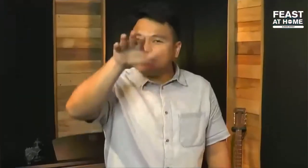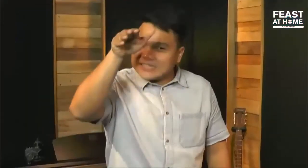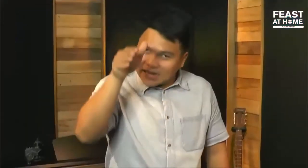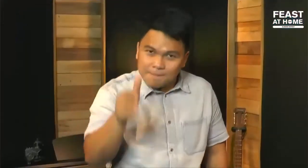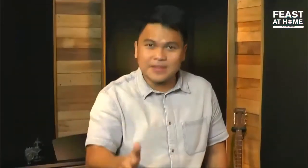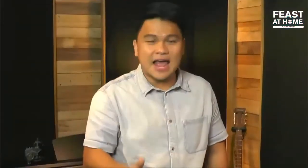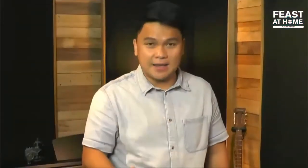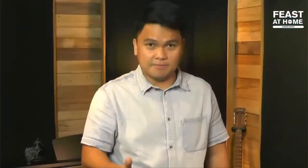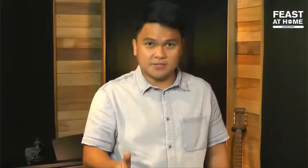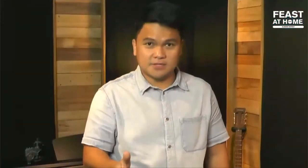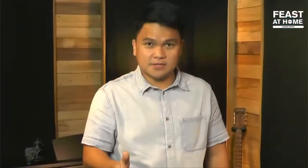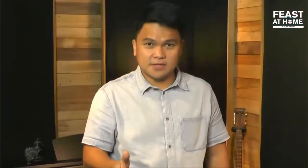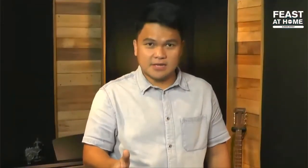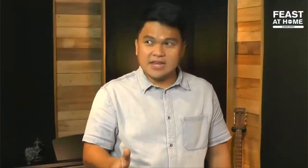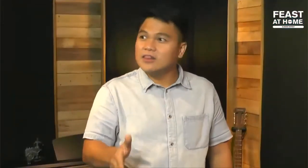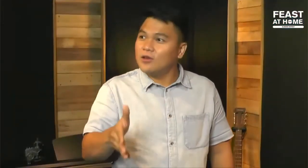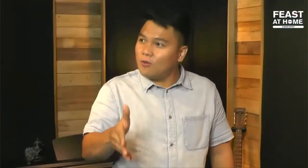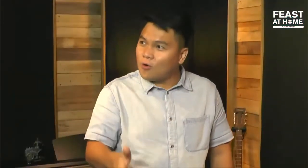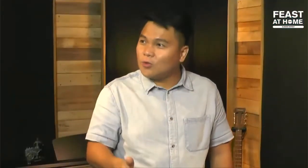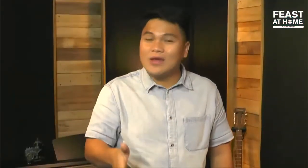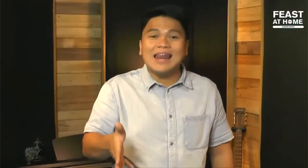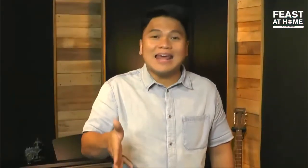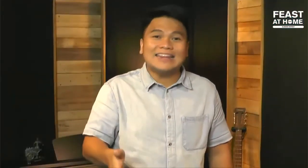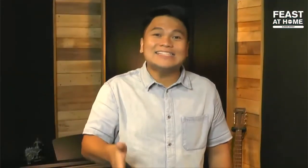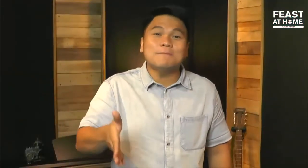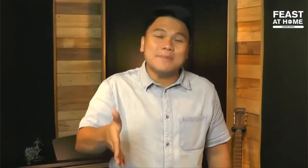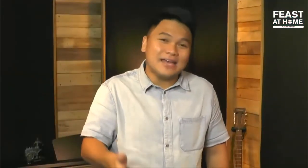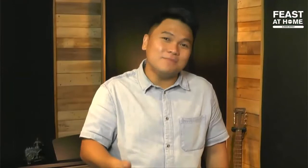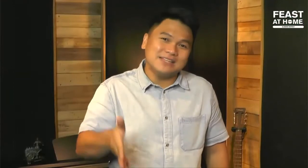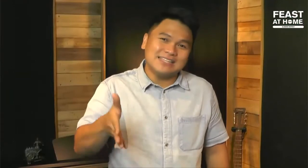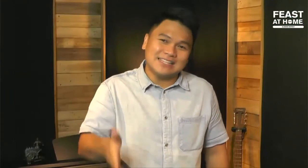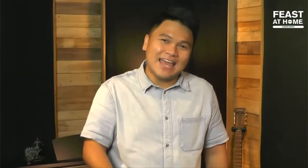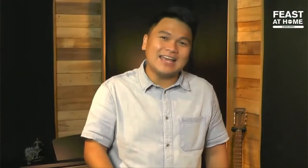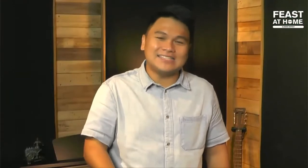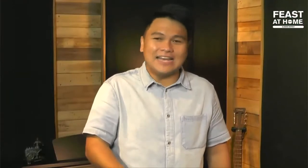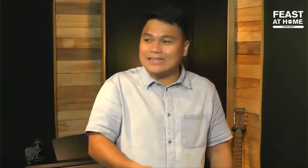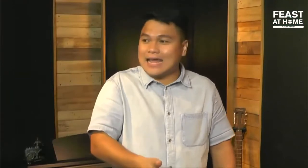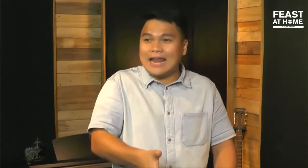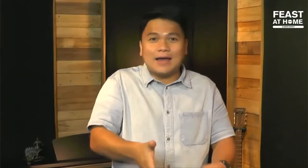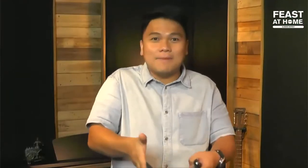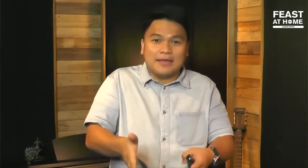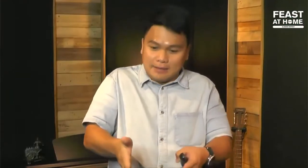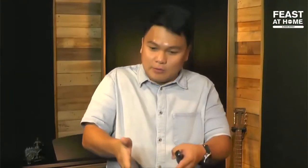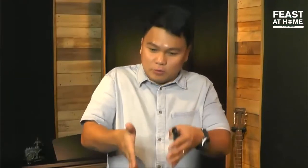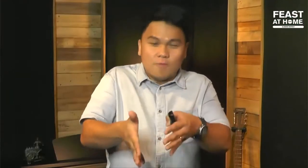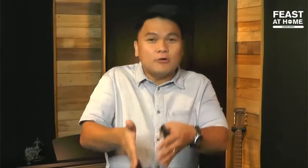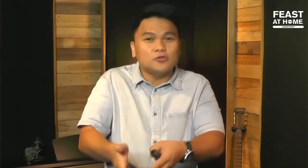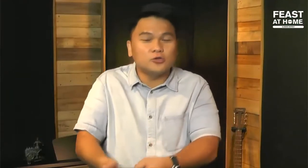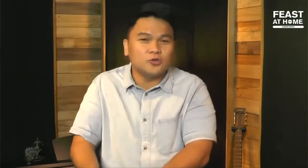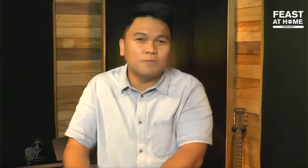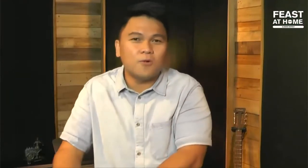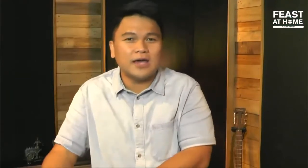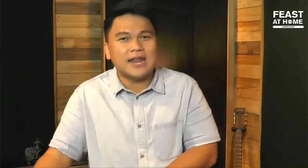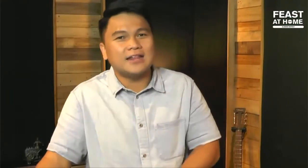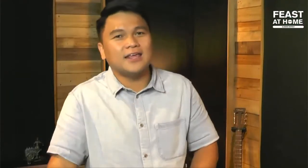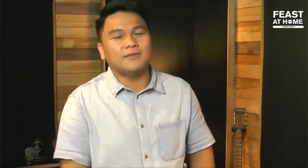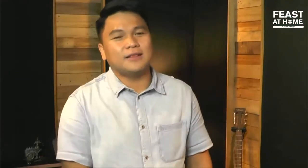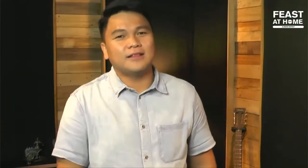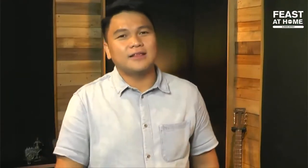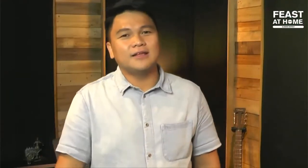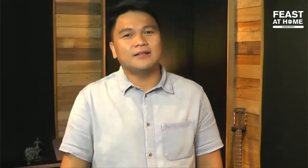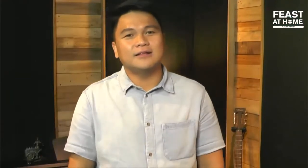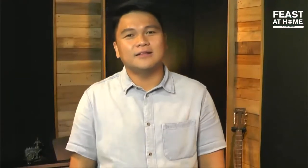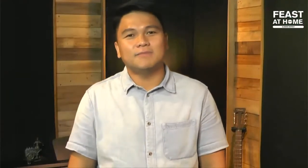why sometimes, the Lord will let us make mistakes and talagang maging dumausdos yung buhay